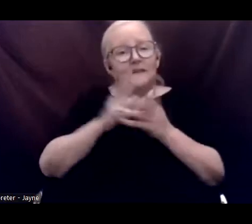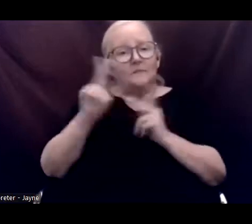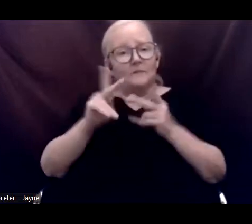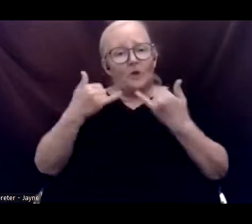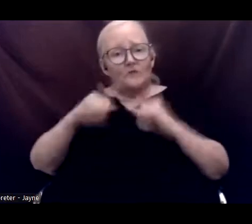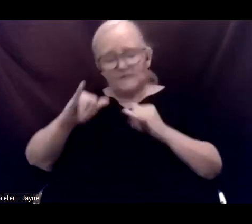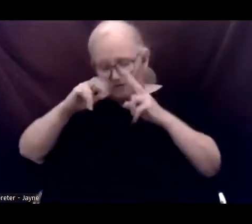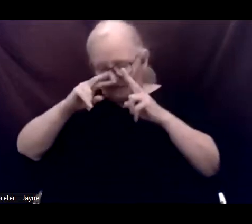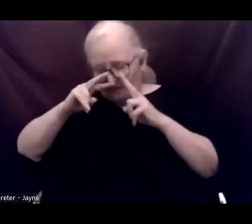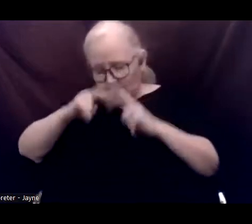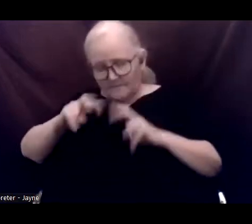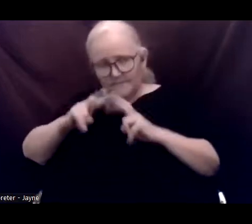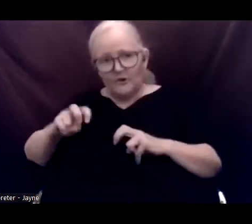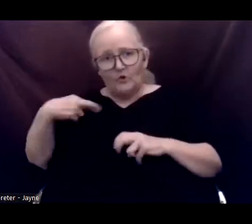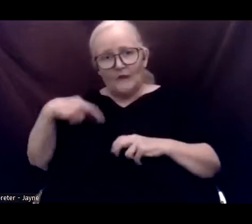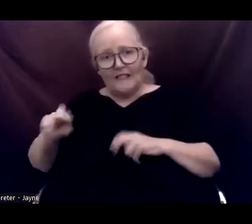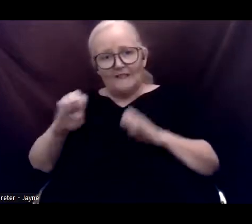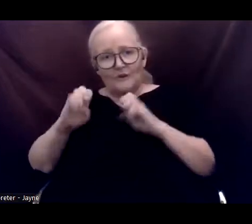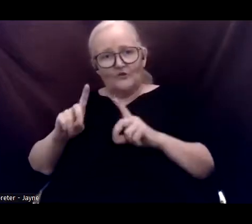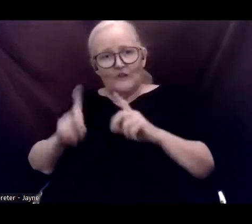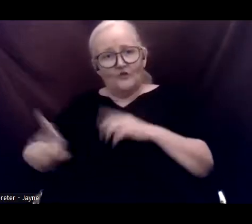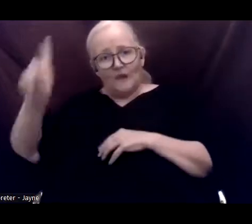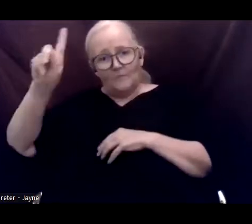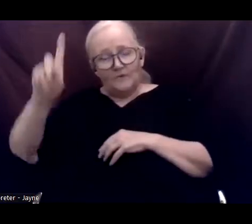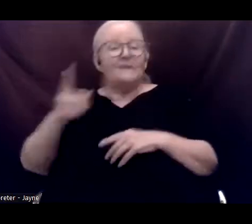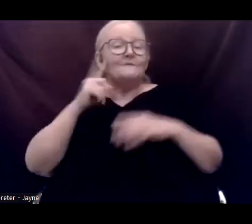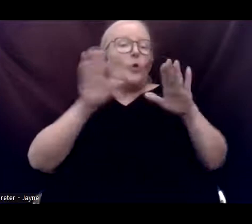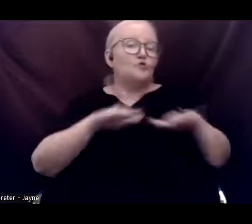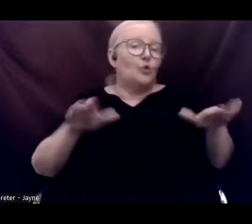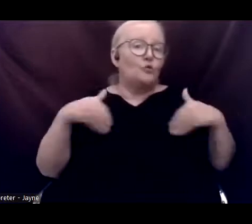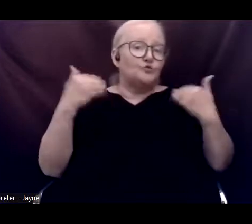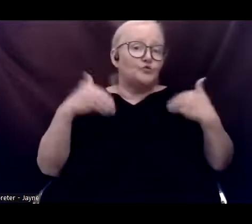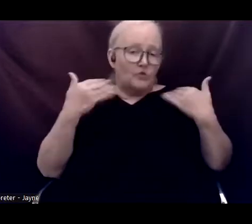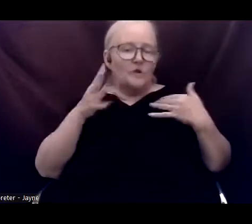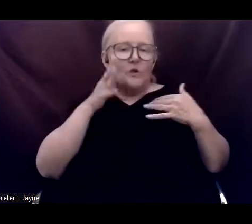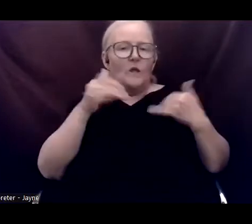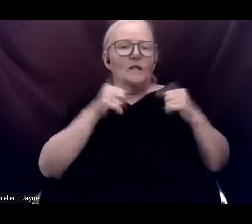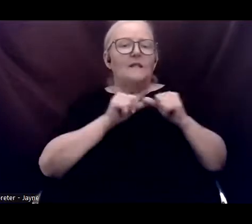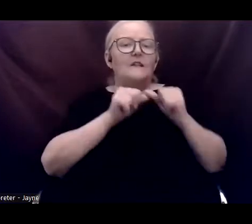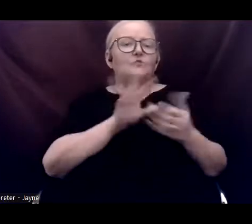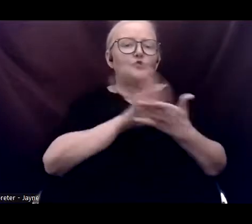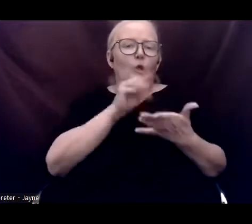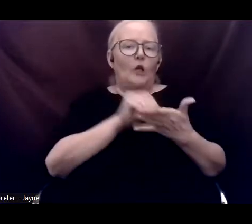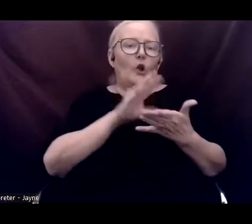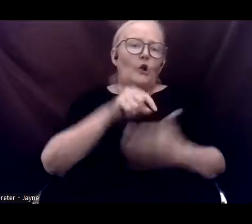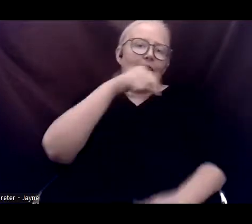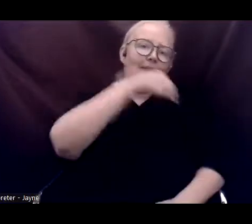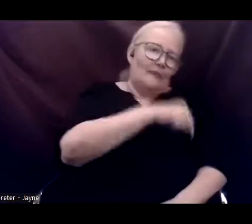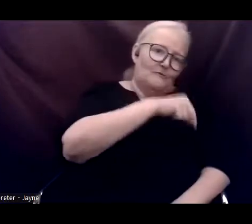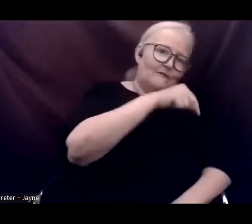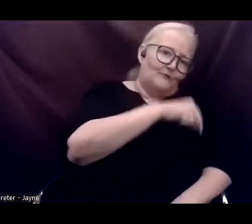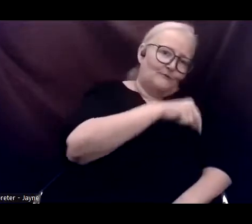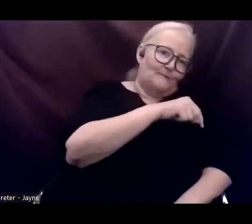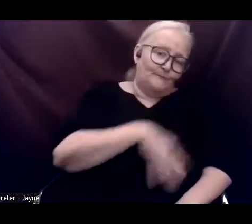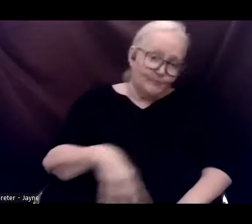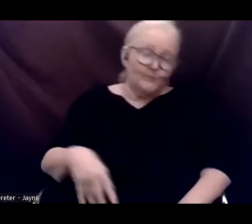exploration upstairs, our children and youth are invited to continue their religious exploration downstairs. As we